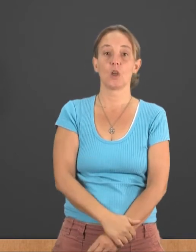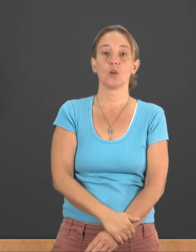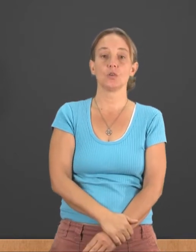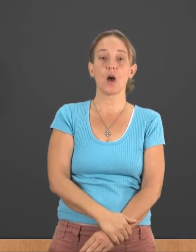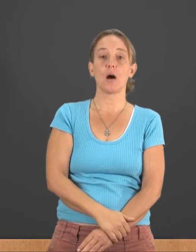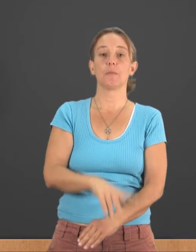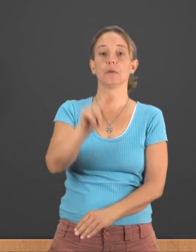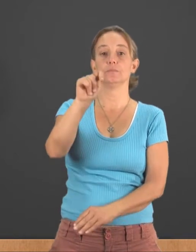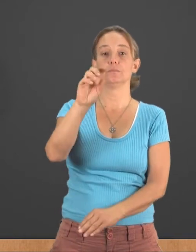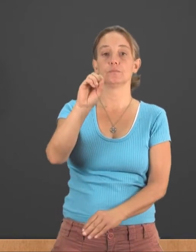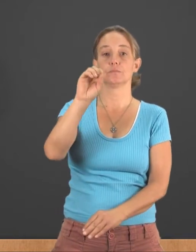Top.